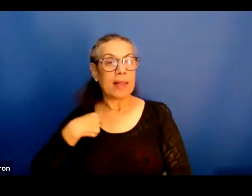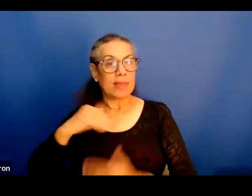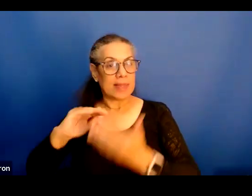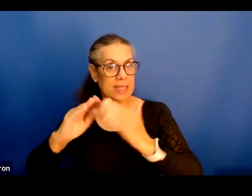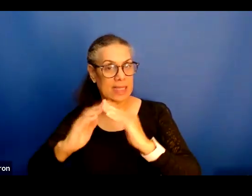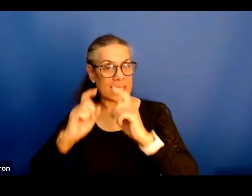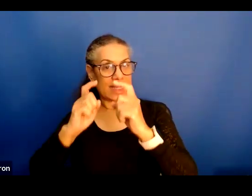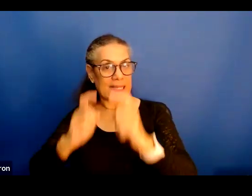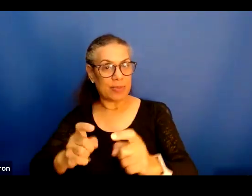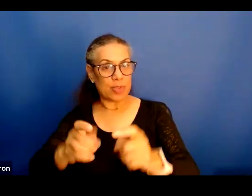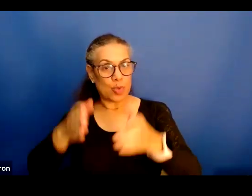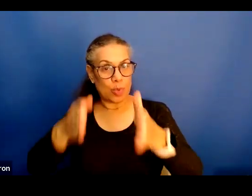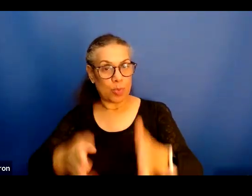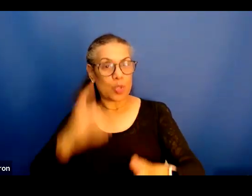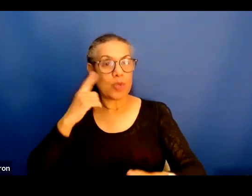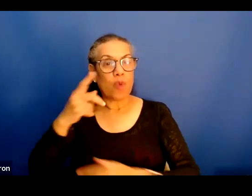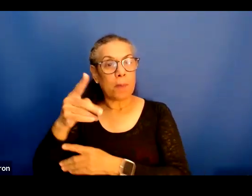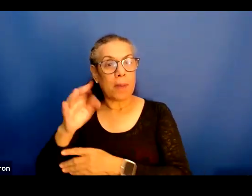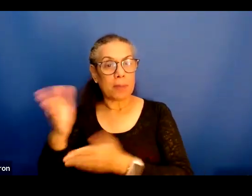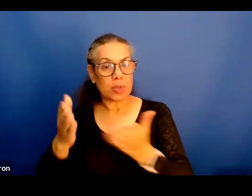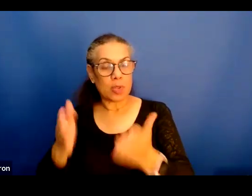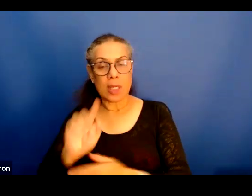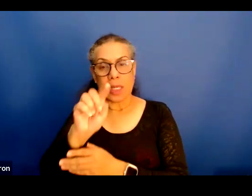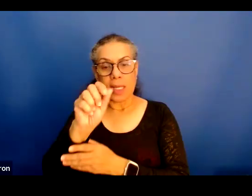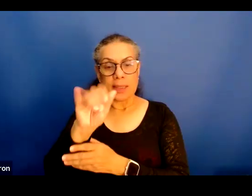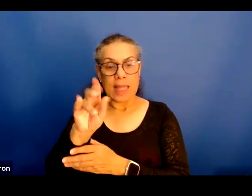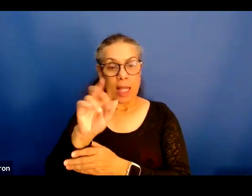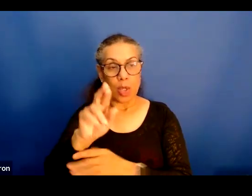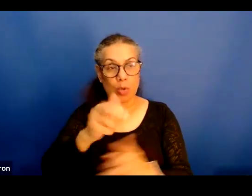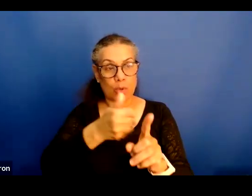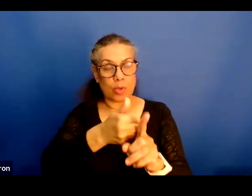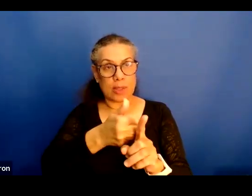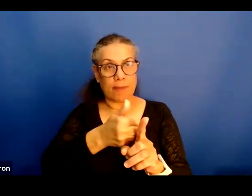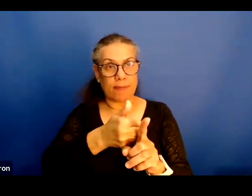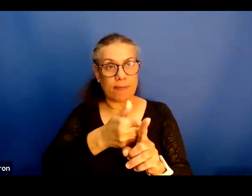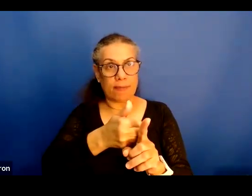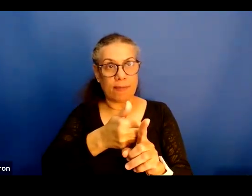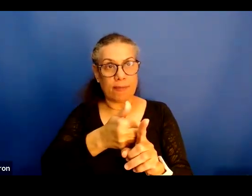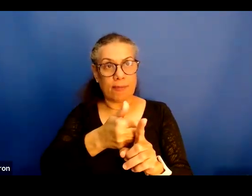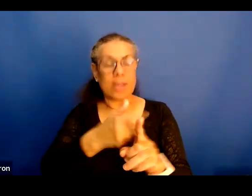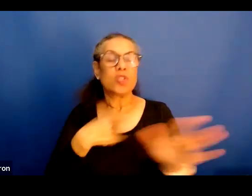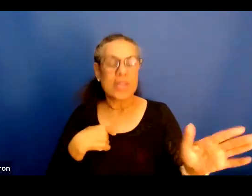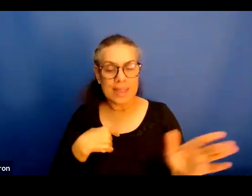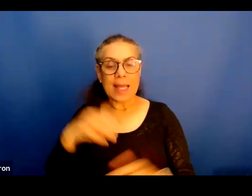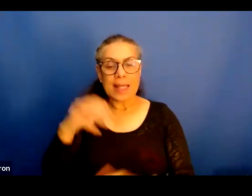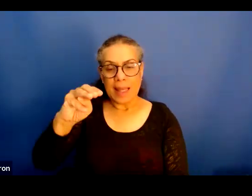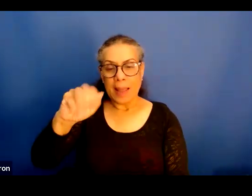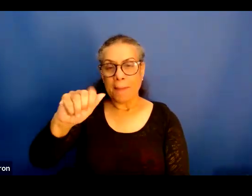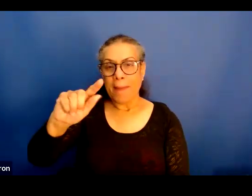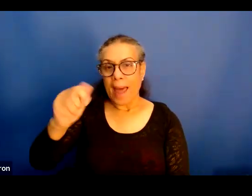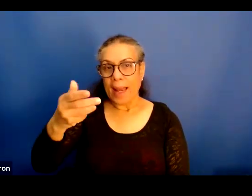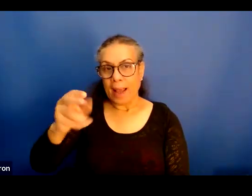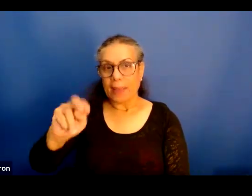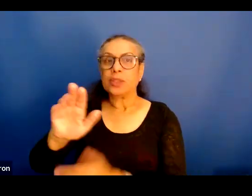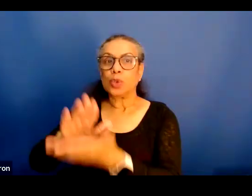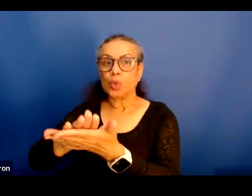for public service. And Taylor is a teacher. Taylor is at the Matterhunt, has been there for